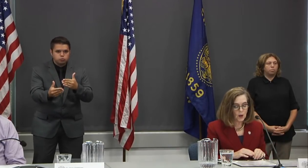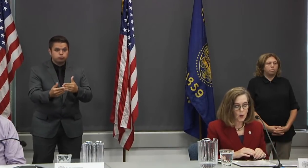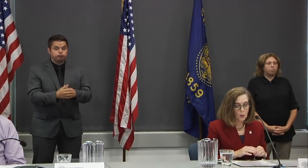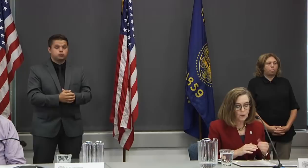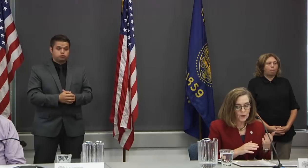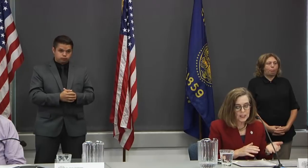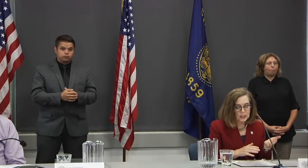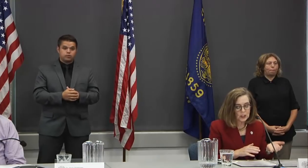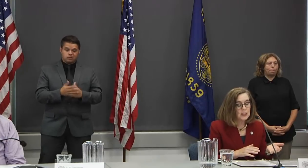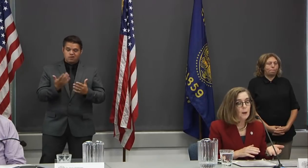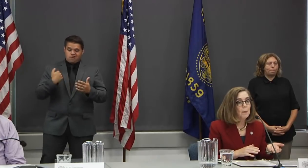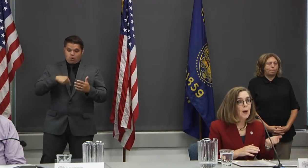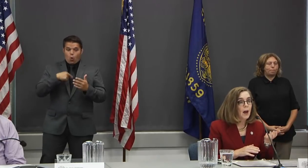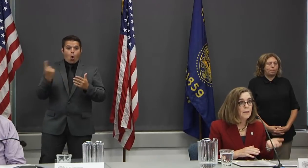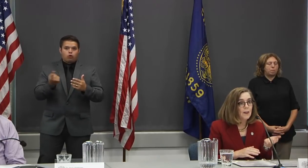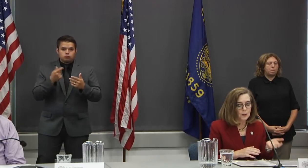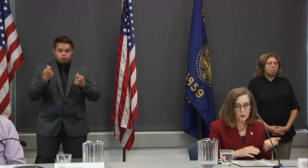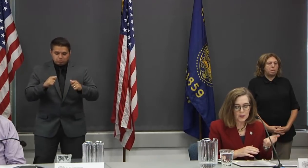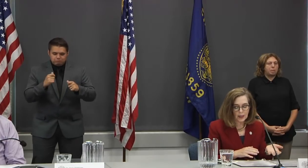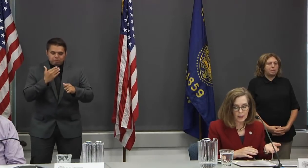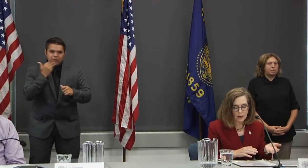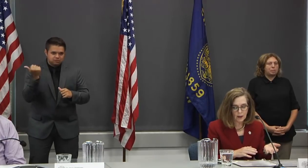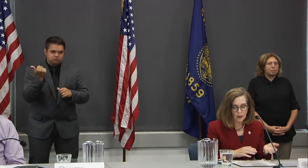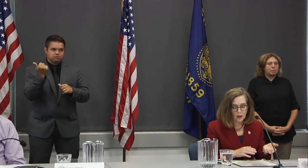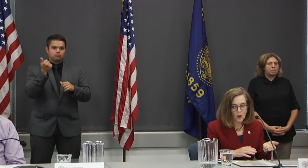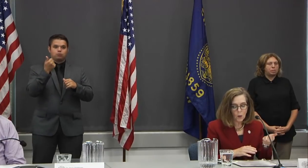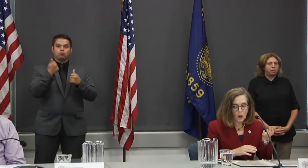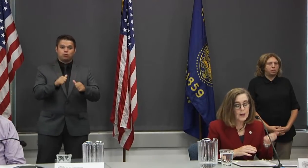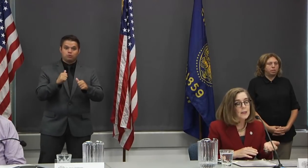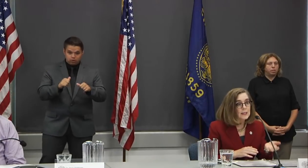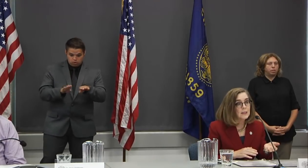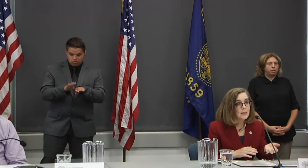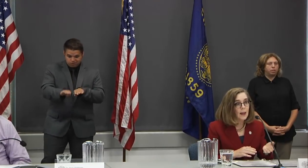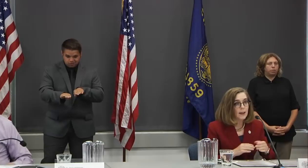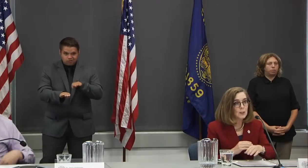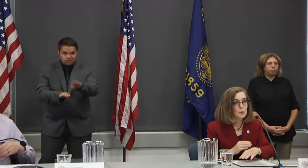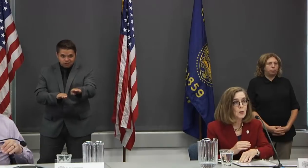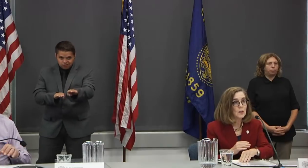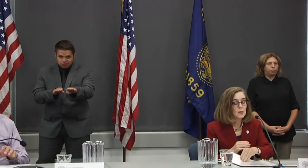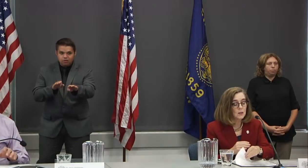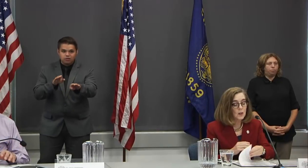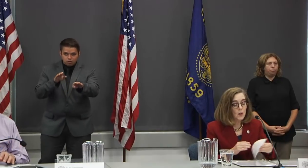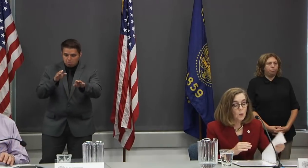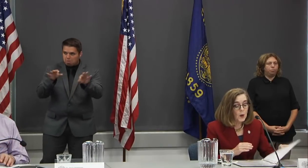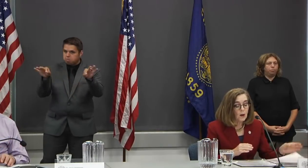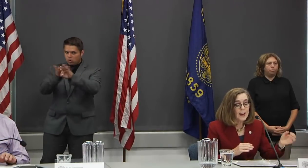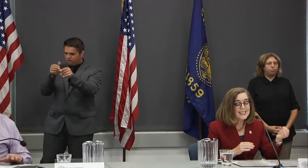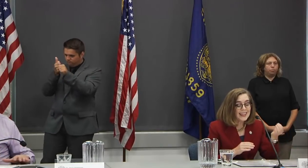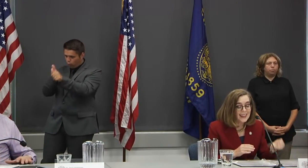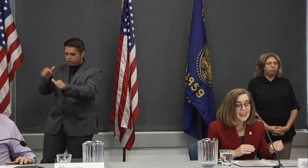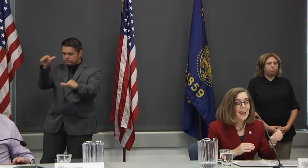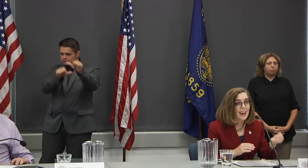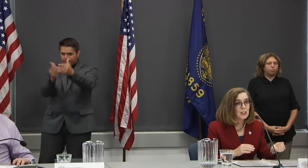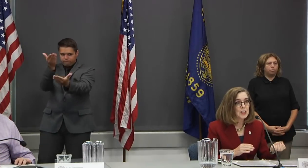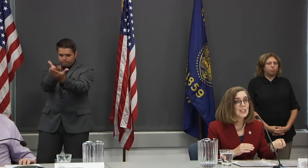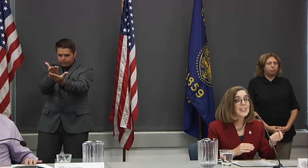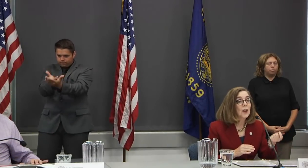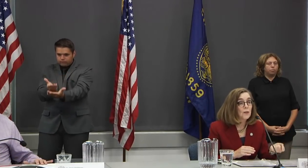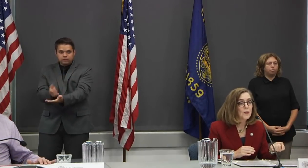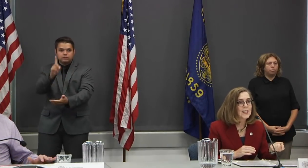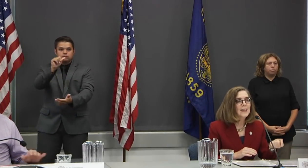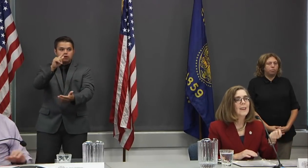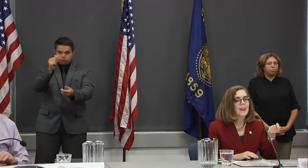extremes, where for each step I follow the data, where I listen to experts, where I take